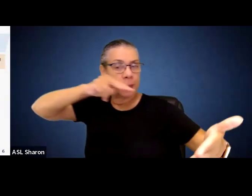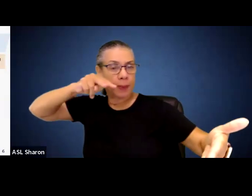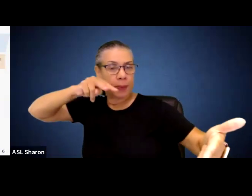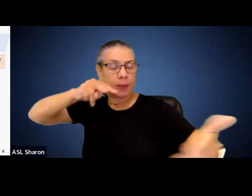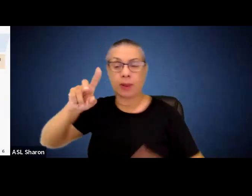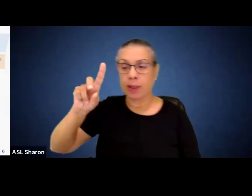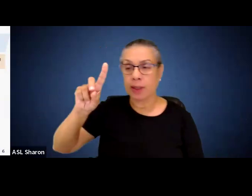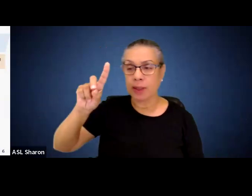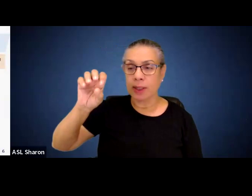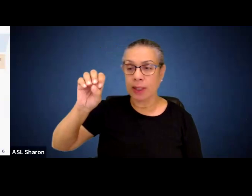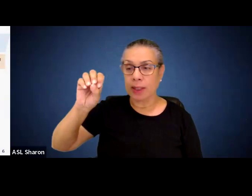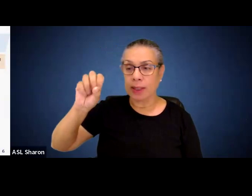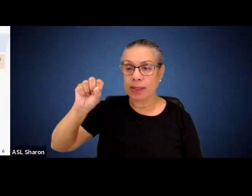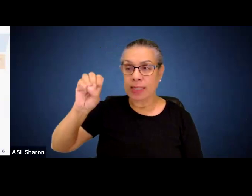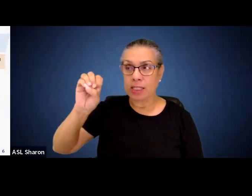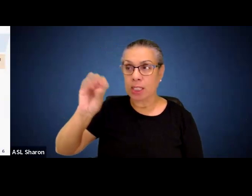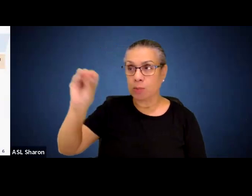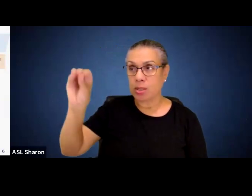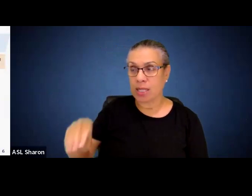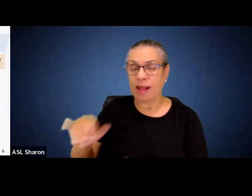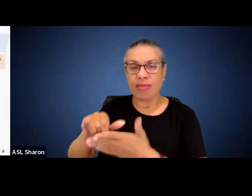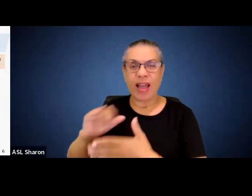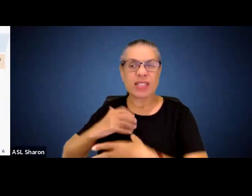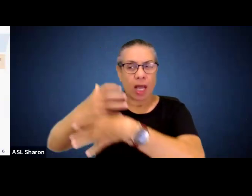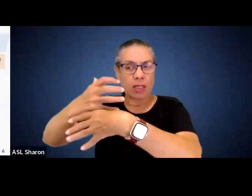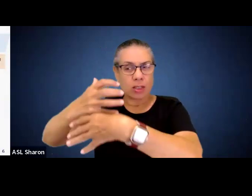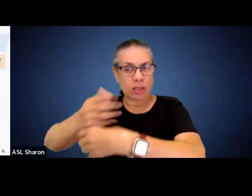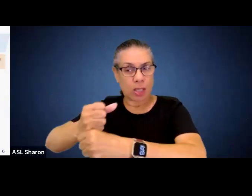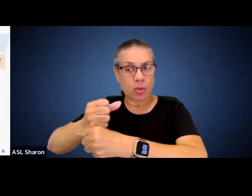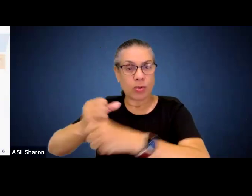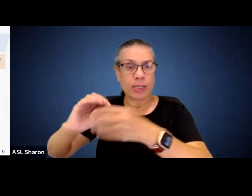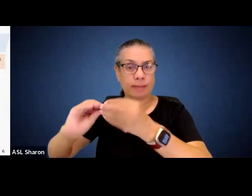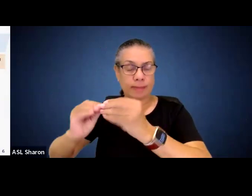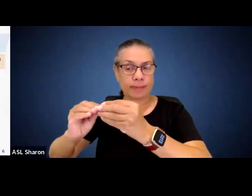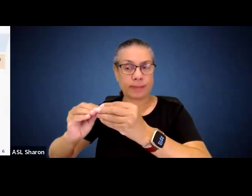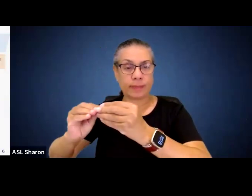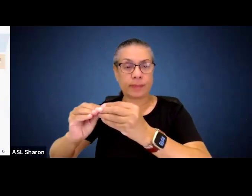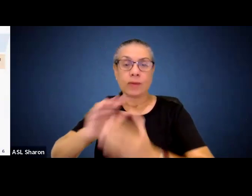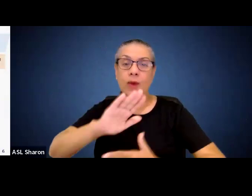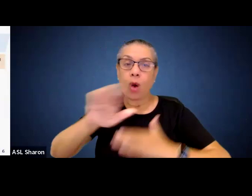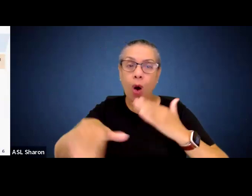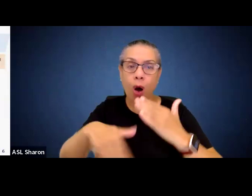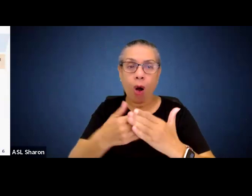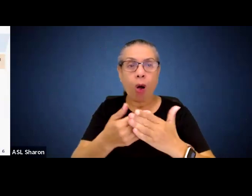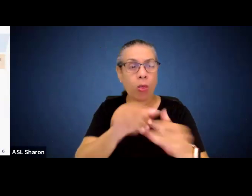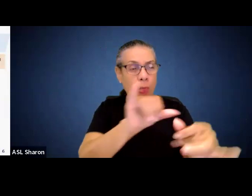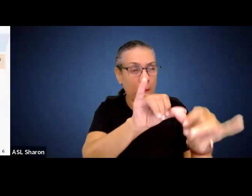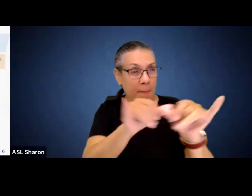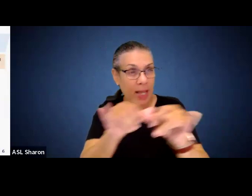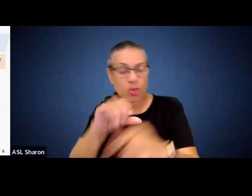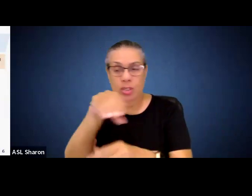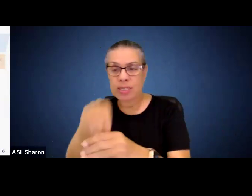Accountability Percentile is our state's summary rating. It combines all other measures into a